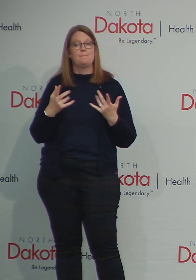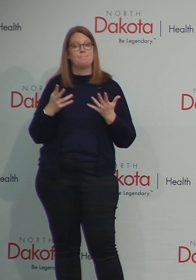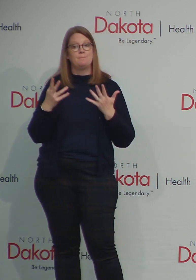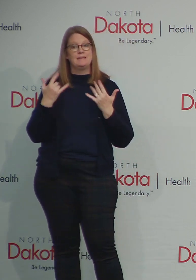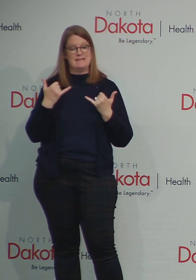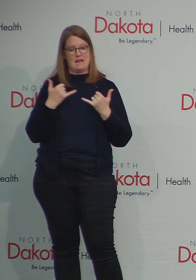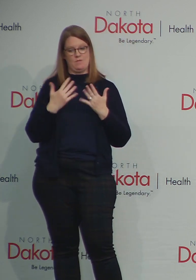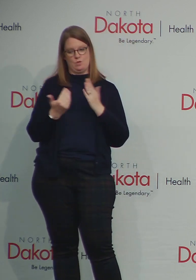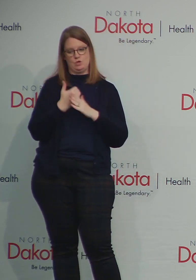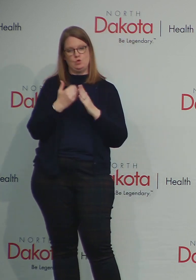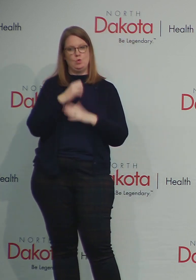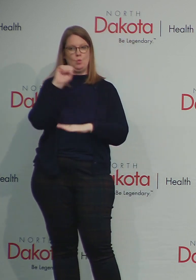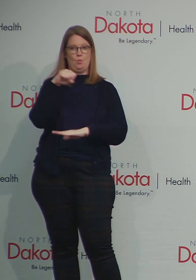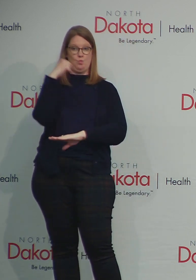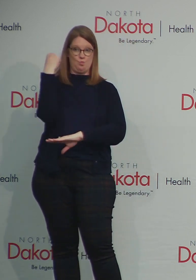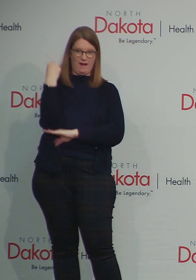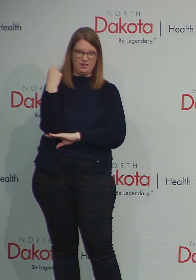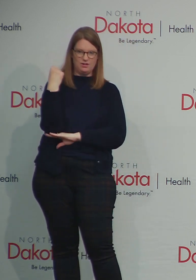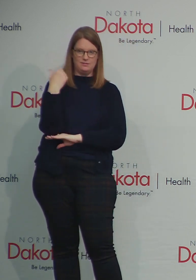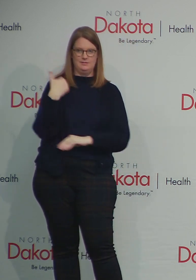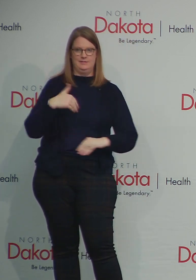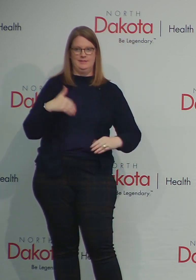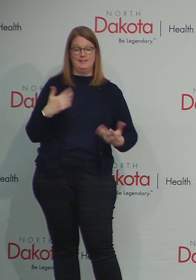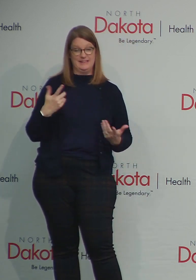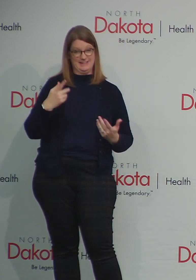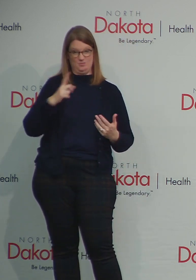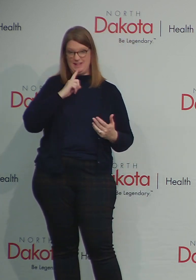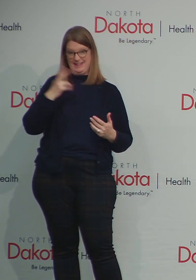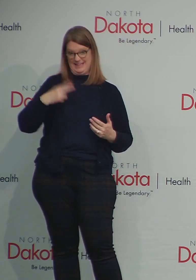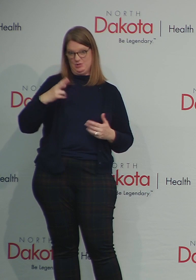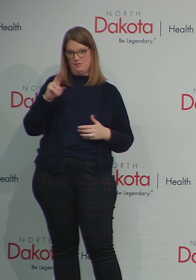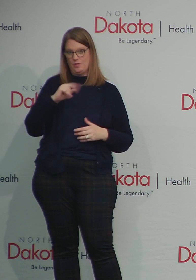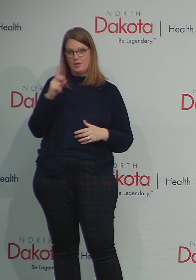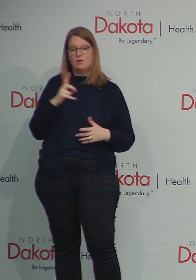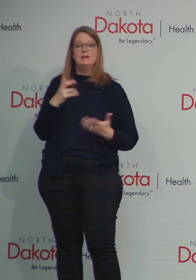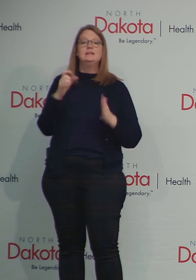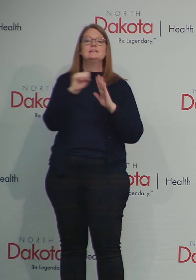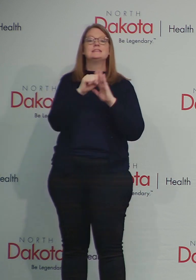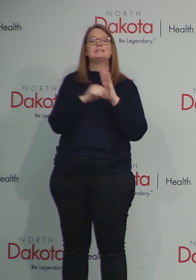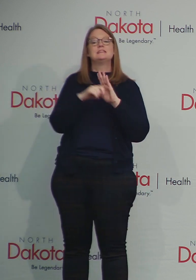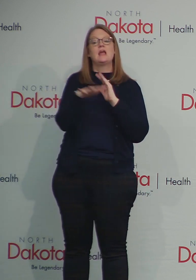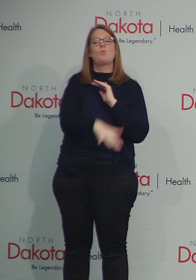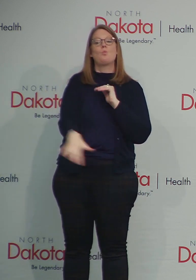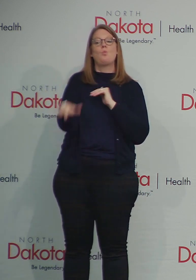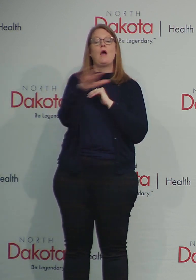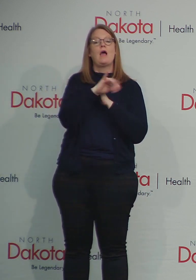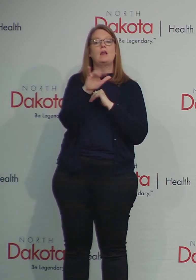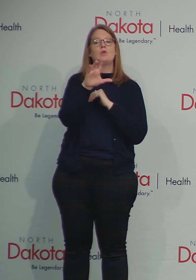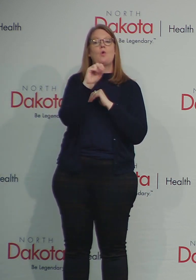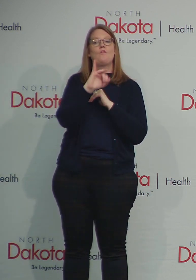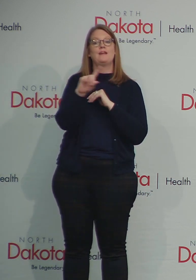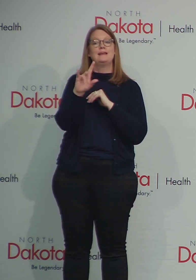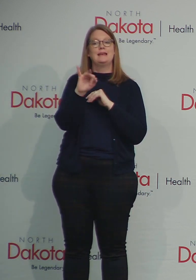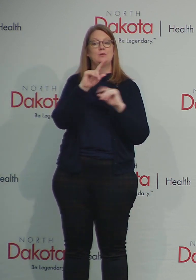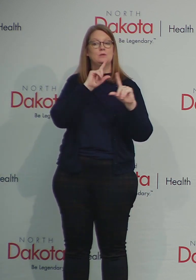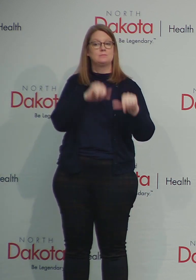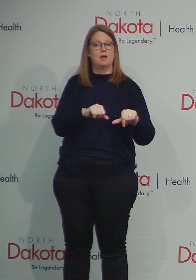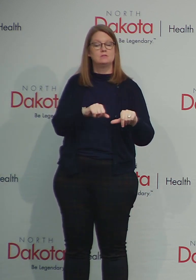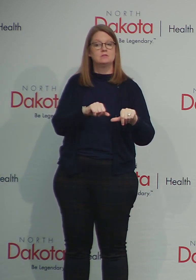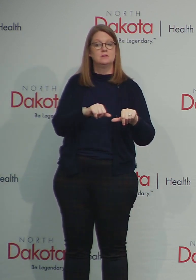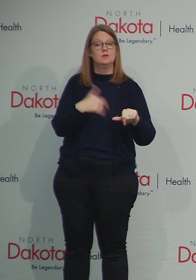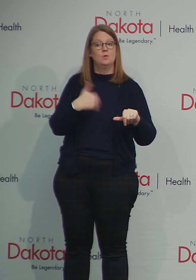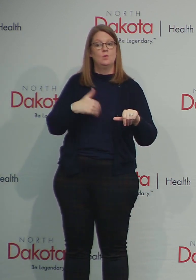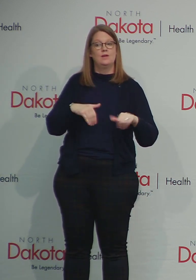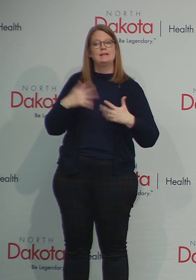have set a new record in the history of North Dakota. The statewide COVID-19 response now has the largest number